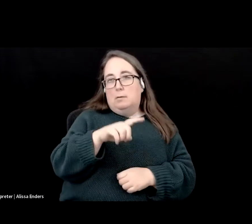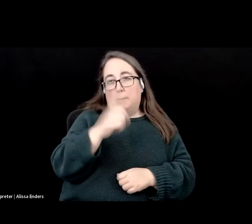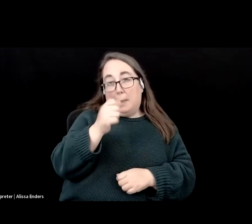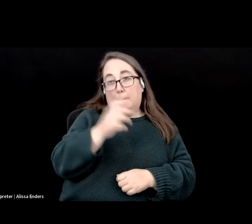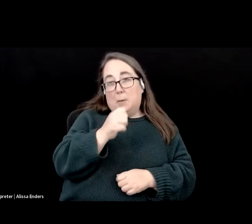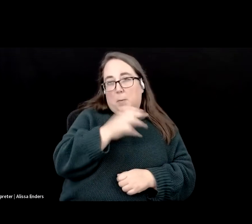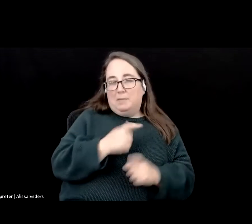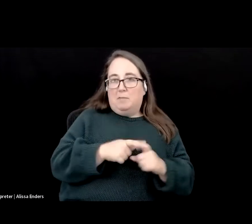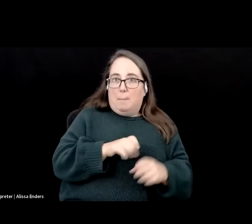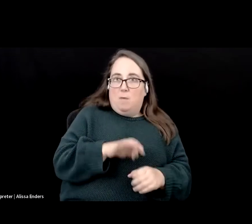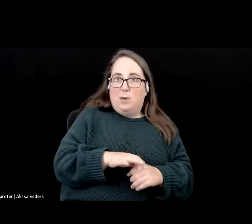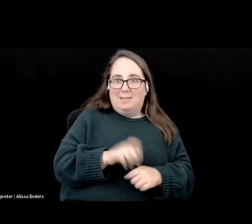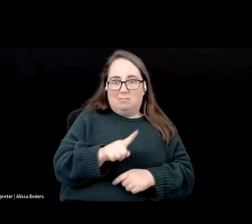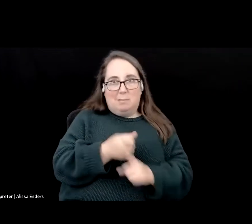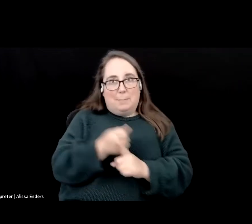vote.